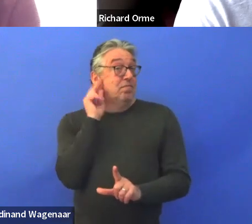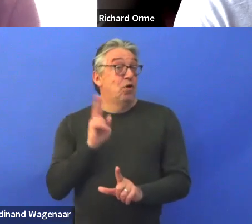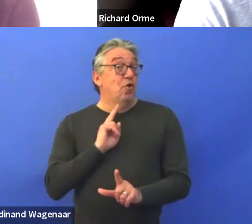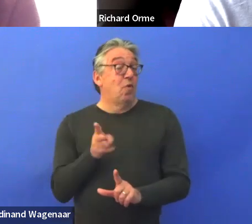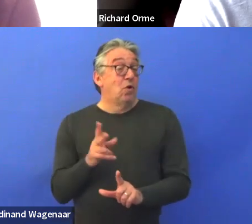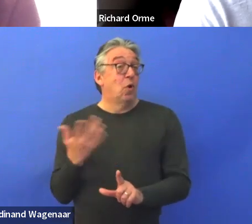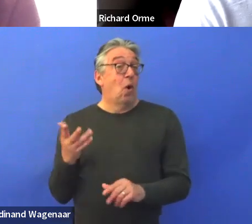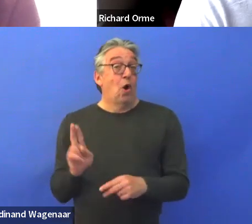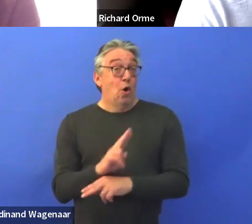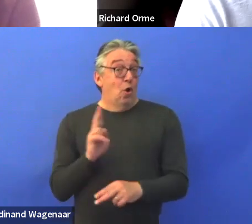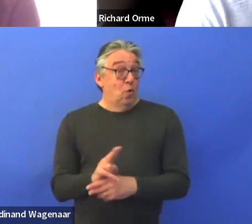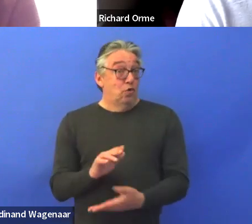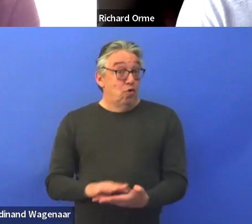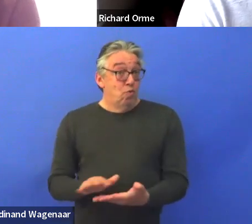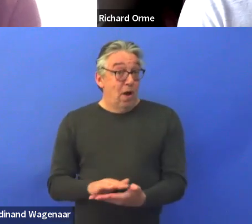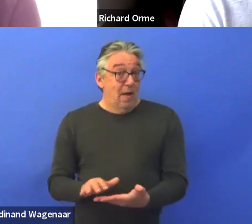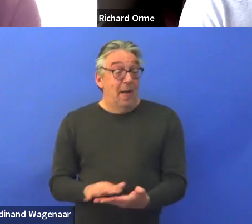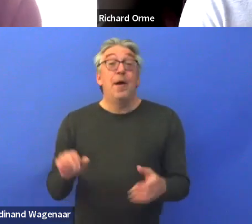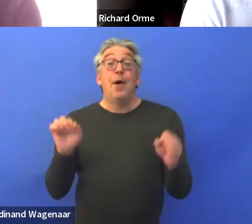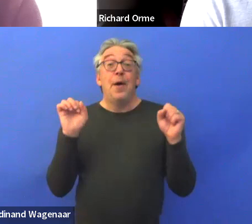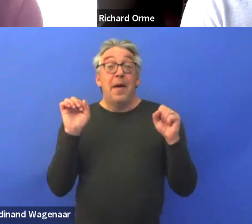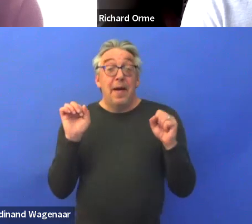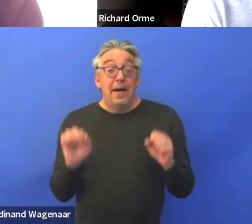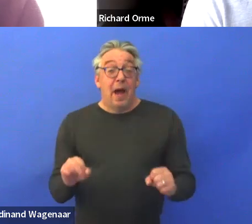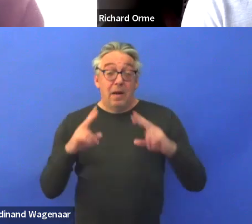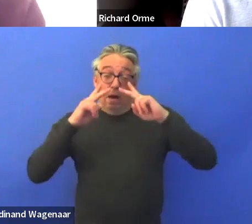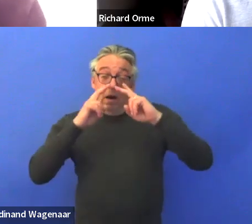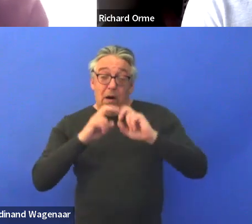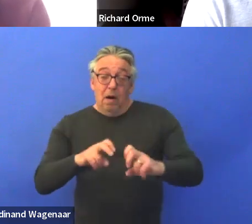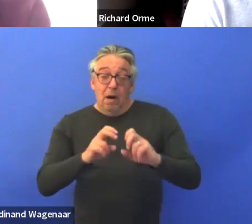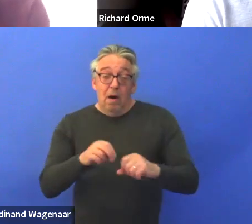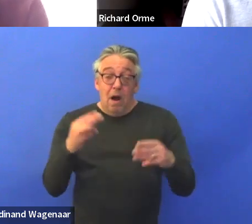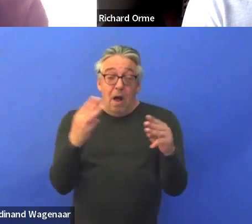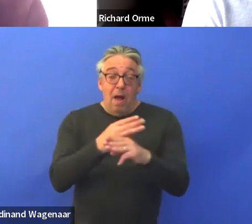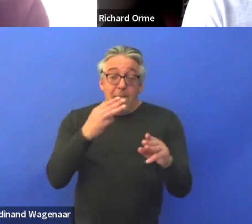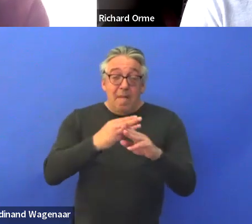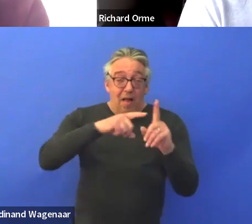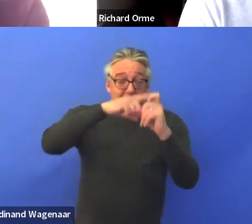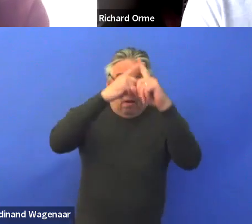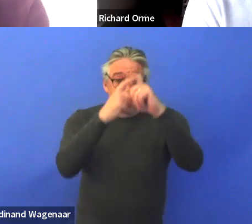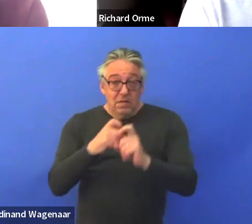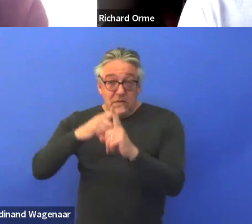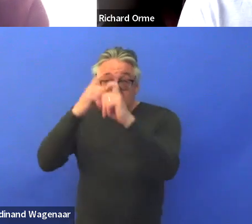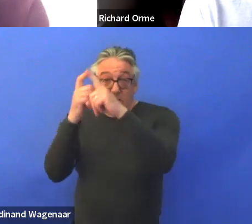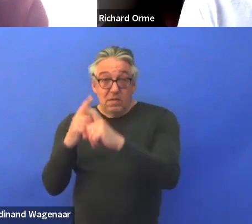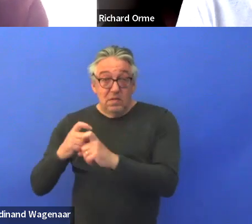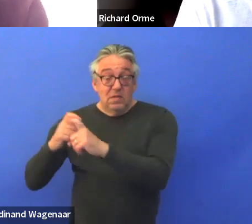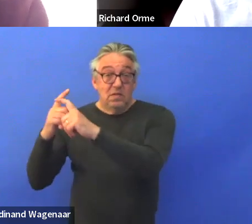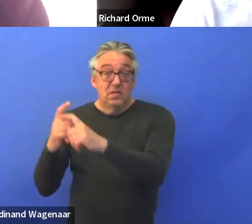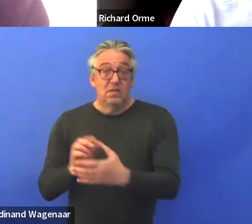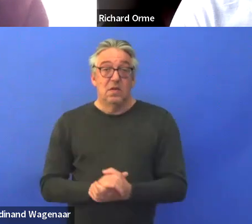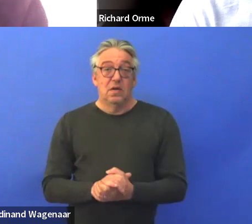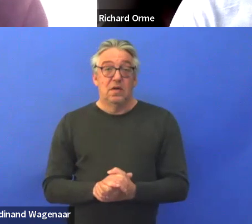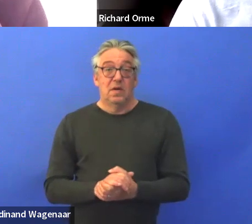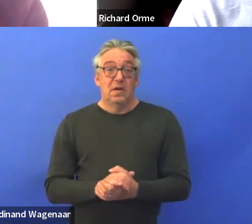with Braille, for example, they're able to explore that math expression in some detail, like through a tree